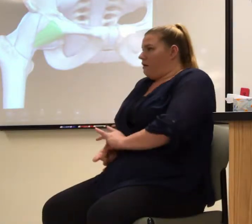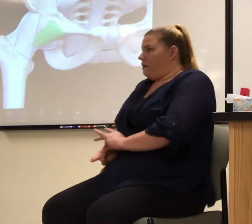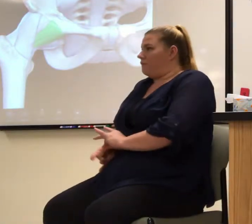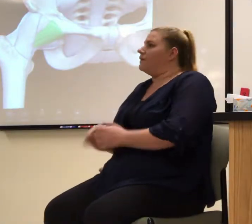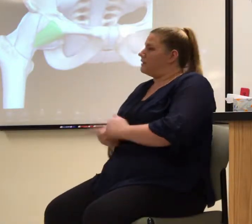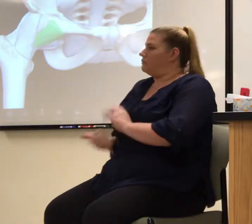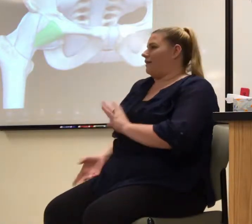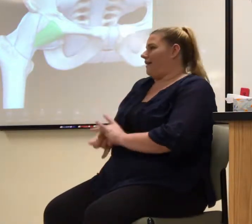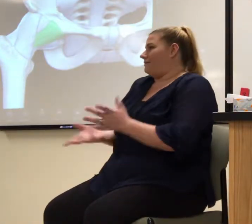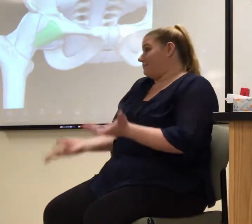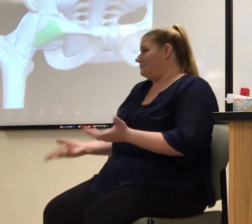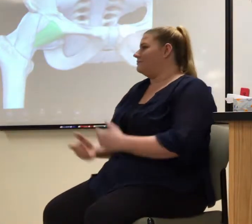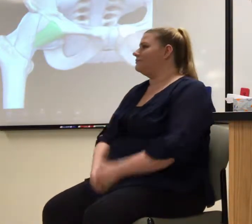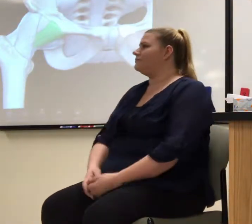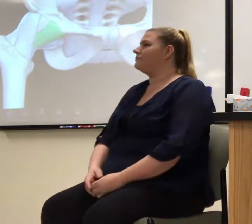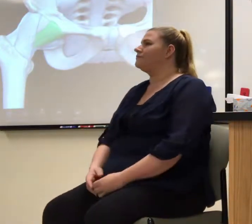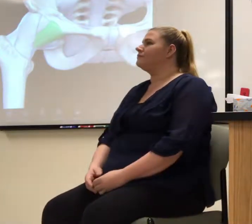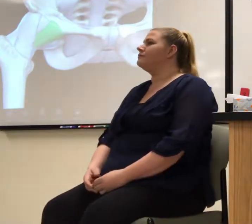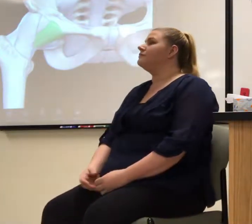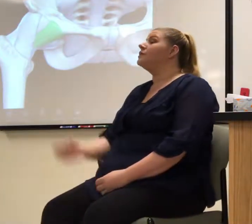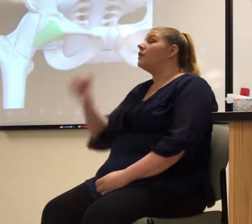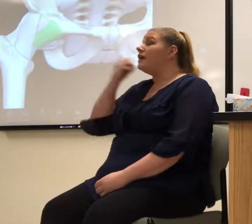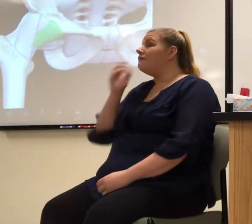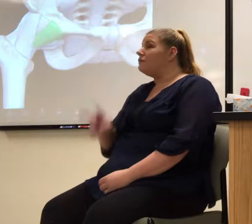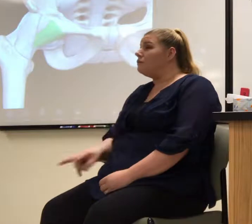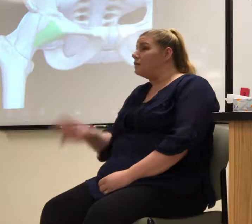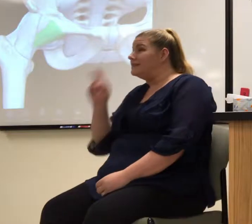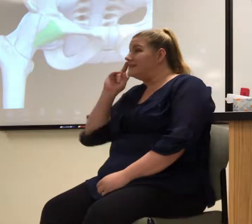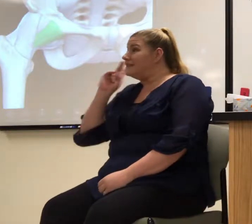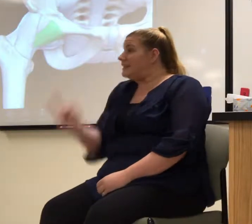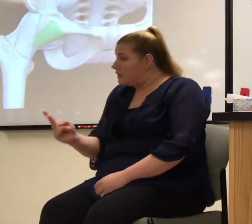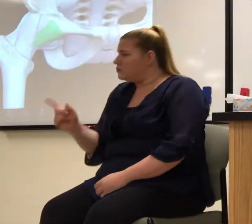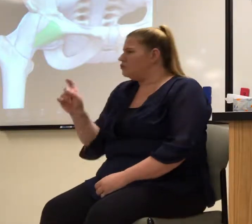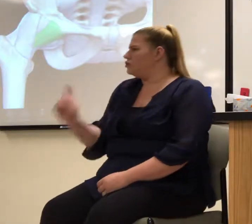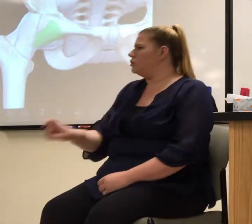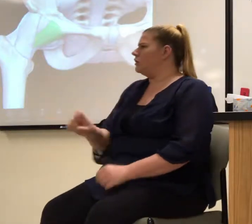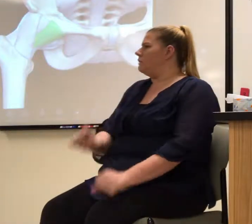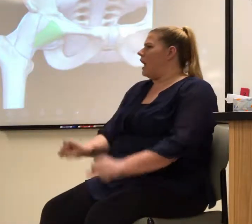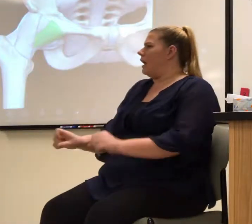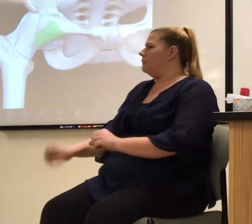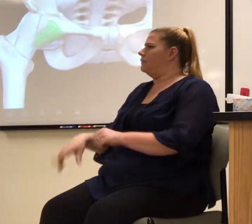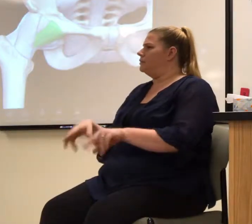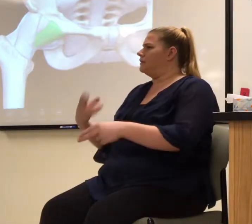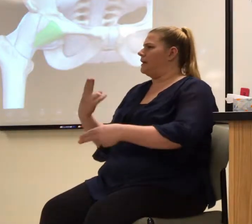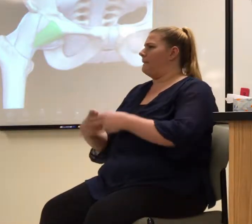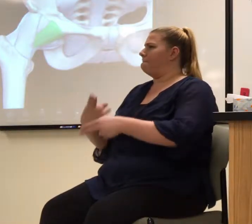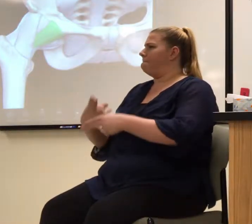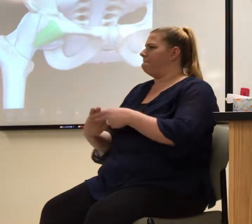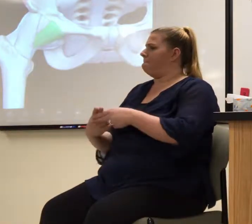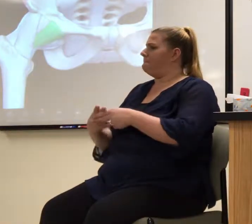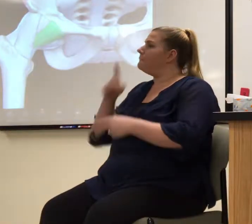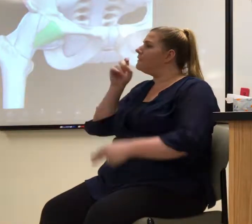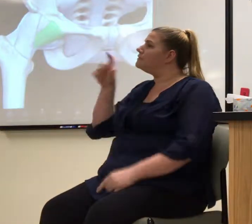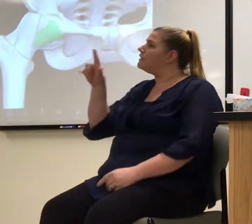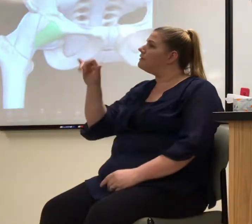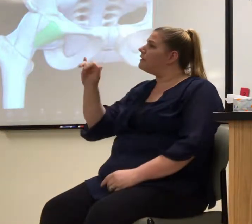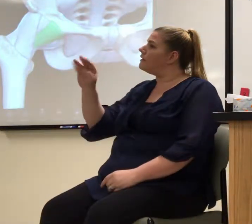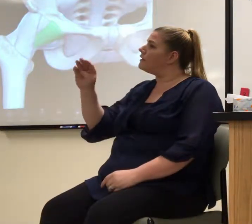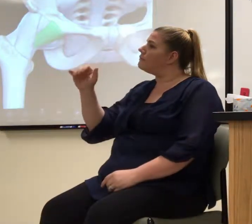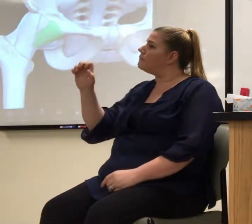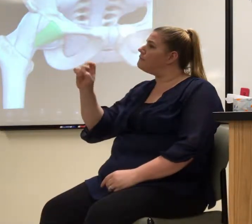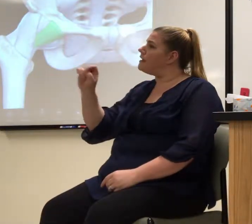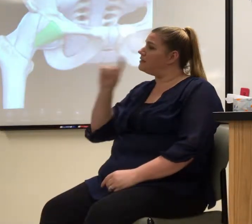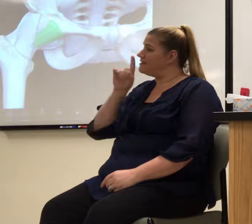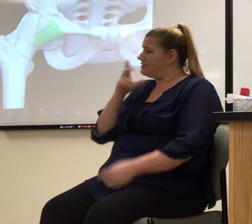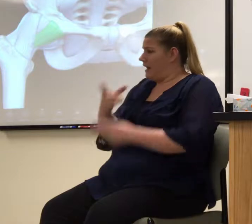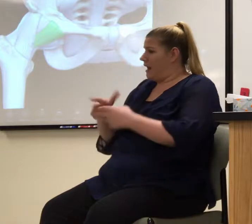if you see it, you should be able to name it, because the ligaments are named for what they attach to. Okay.